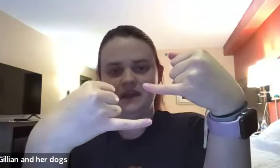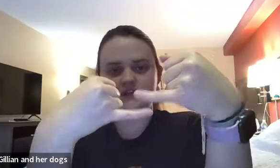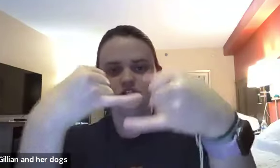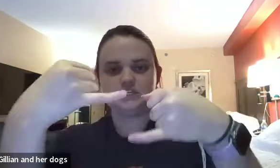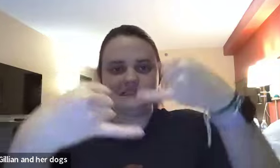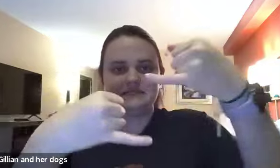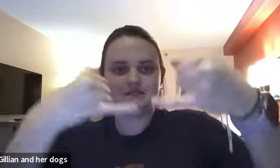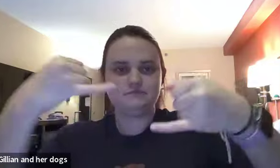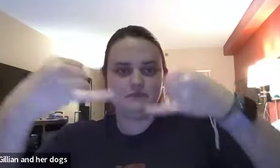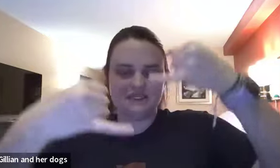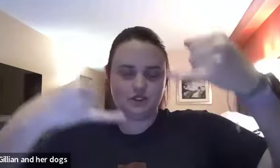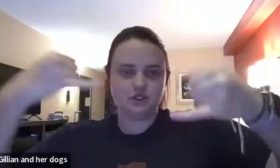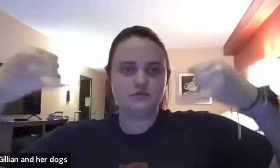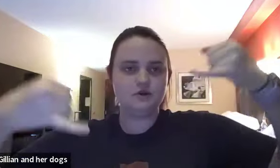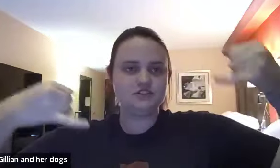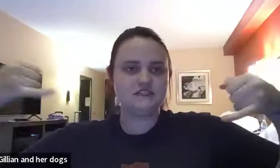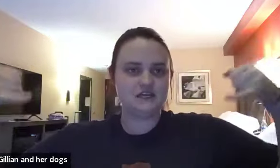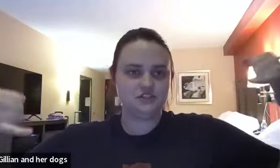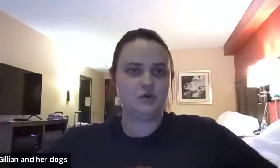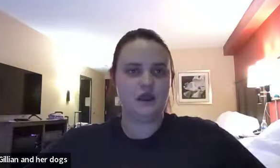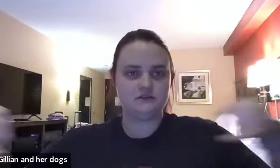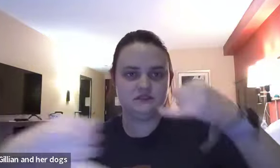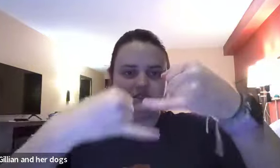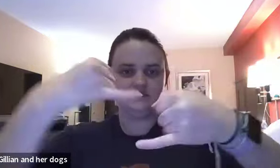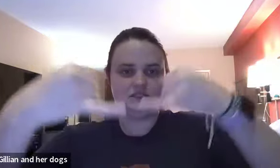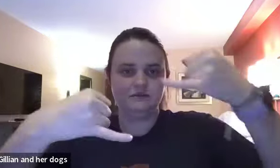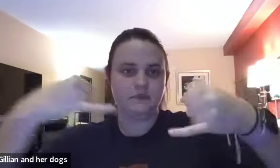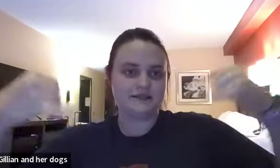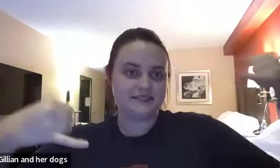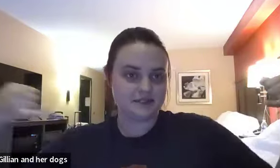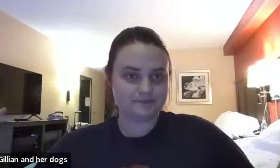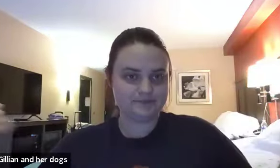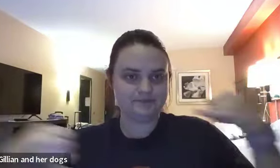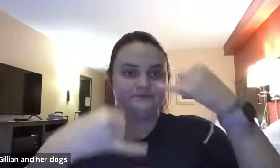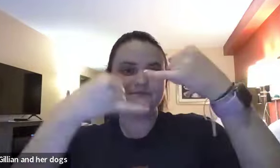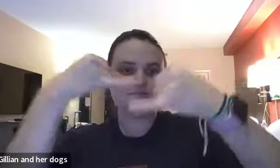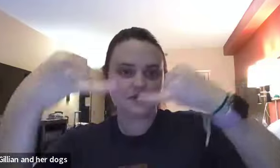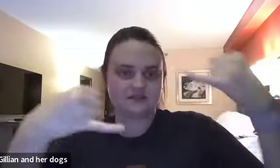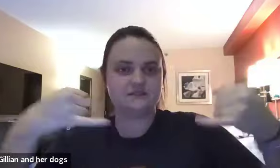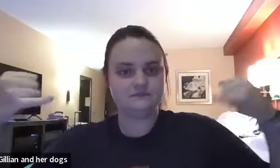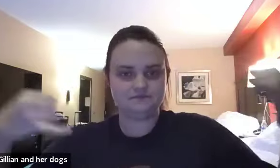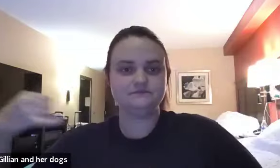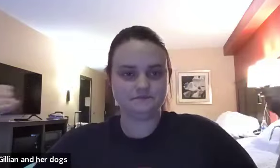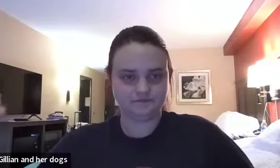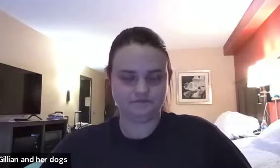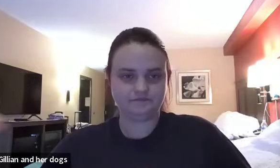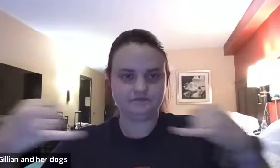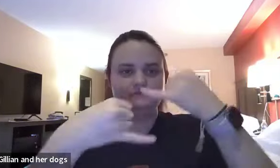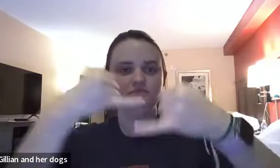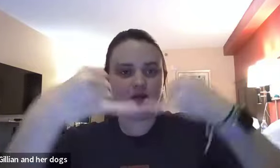and you're going to make circular motions as you go out. Pasta, pasta,